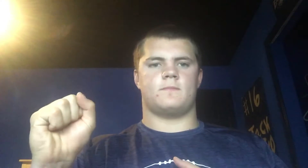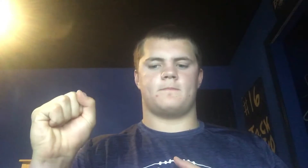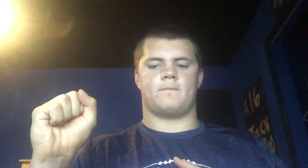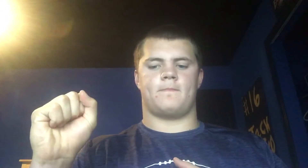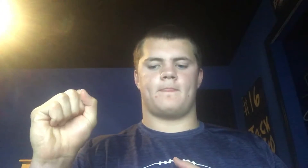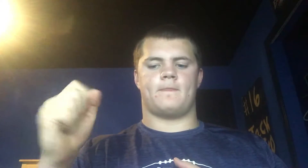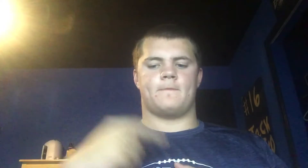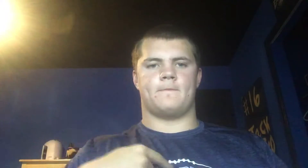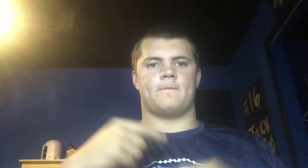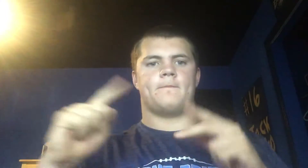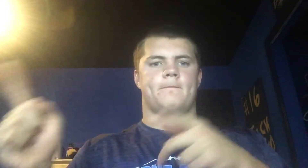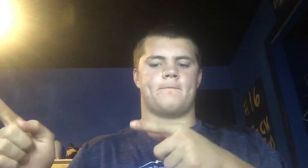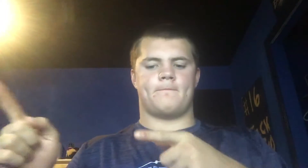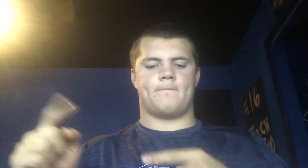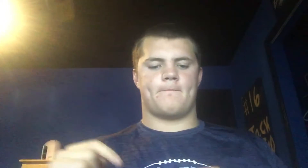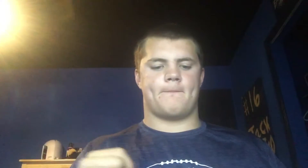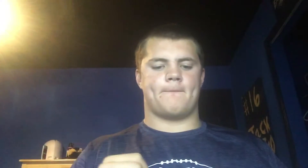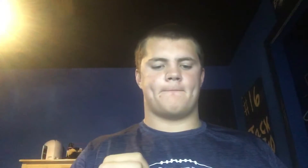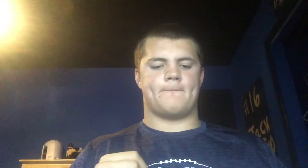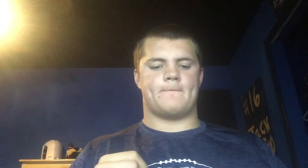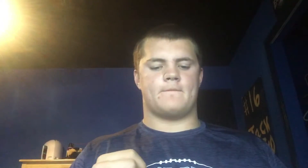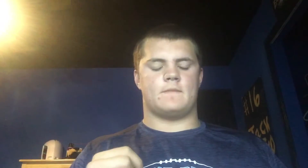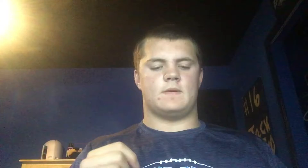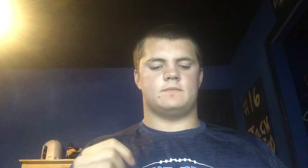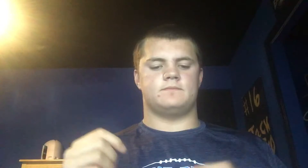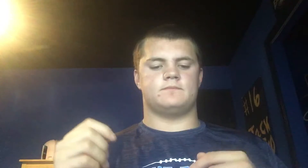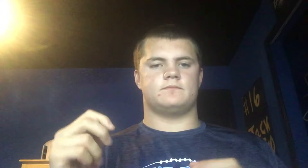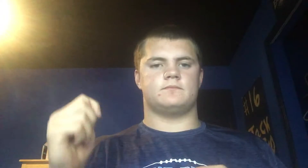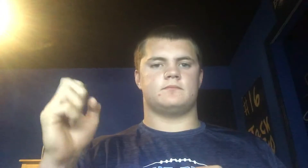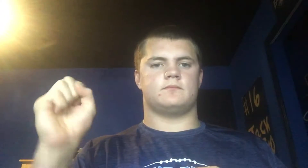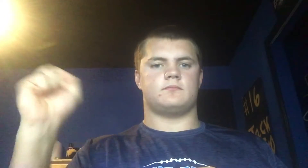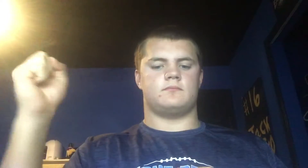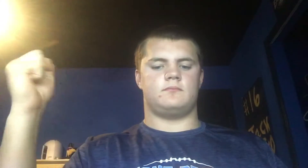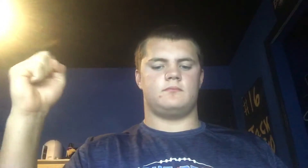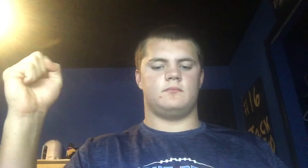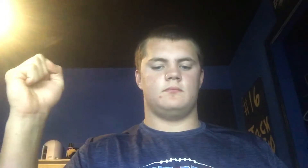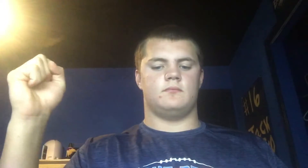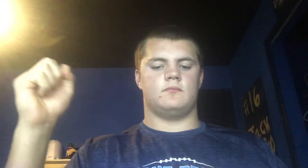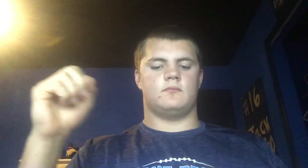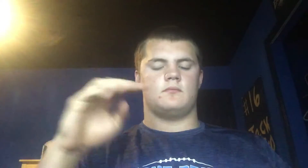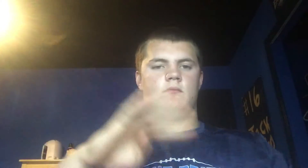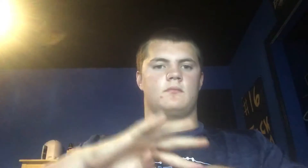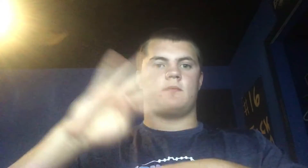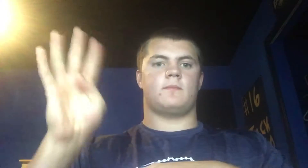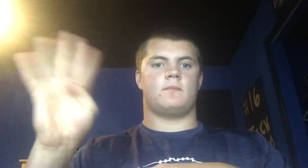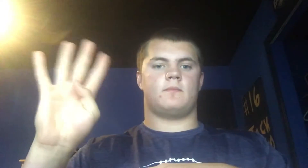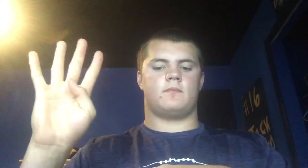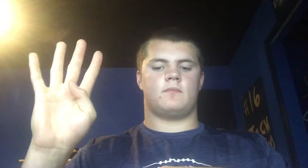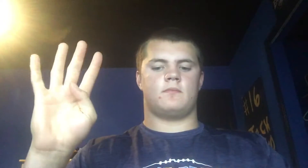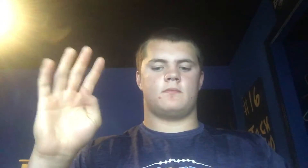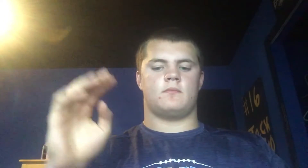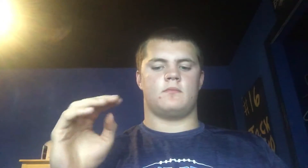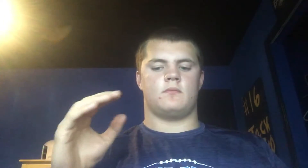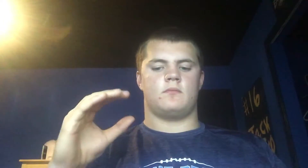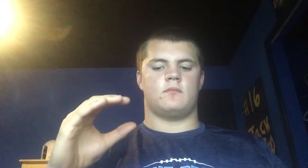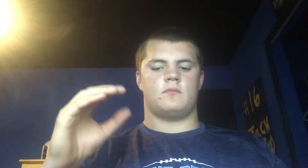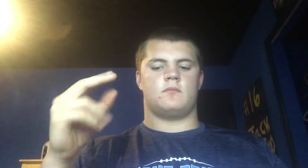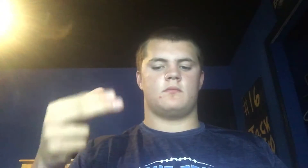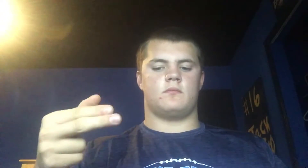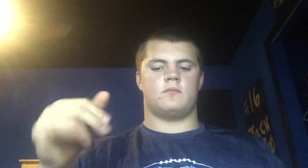keep ignoring. God tell her, yo, flow, so prehistoric. God kill a smoke, yo, put me in a coma. I'm cashless, my nigga put me in the corner.